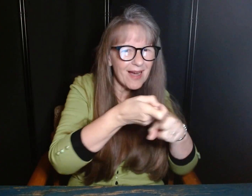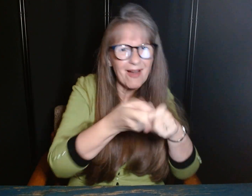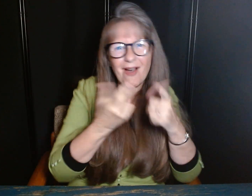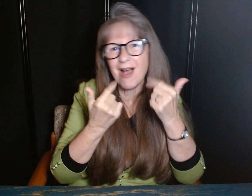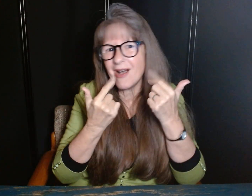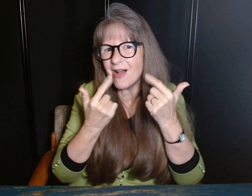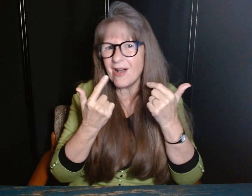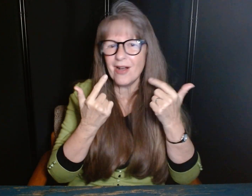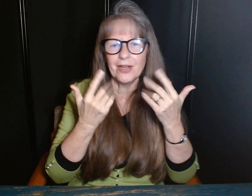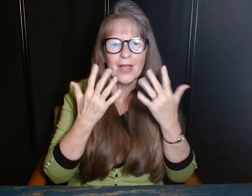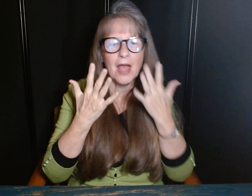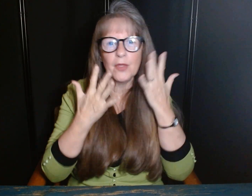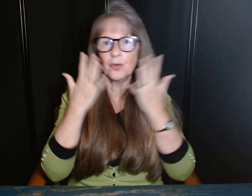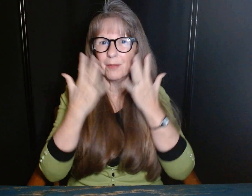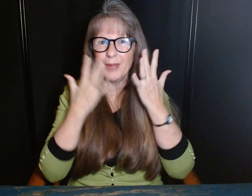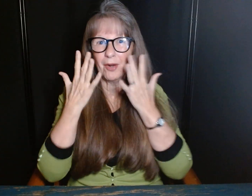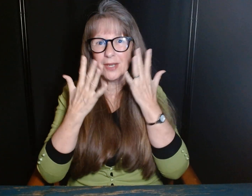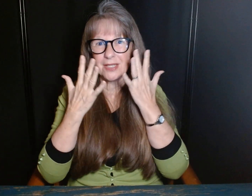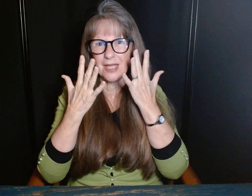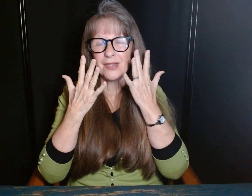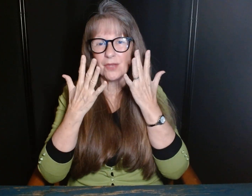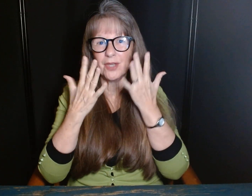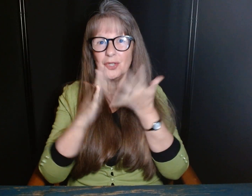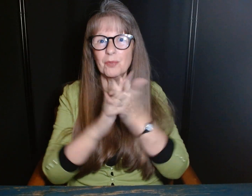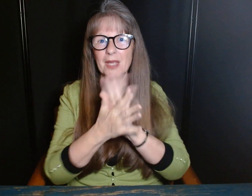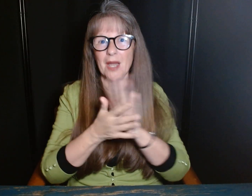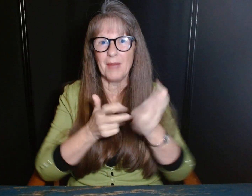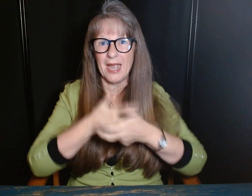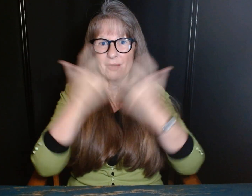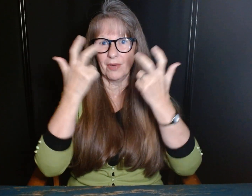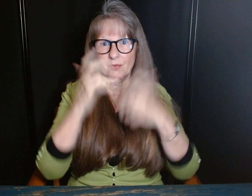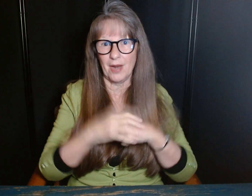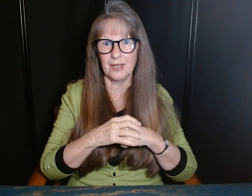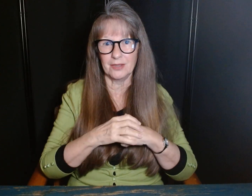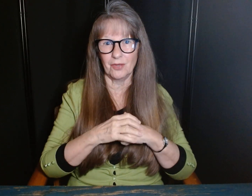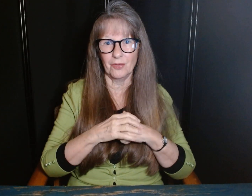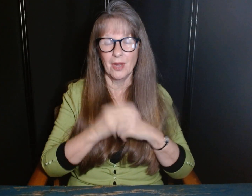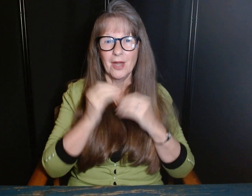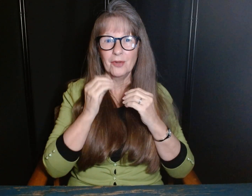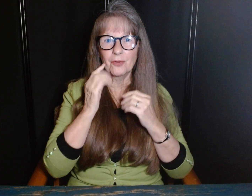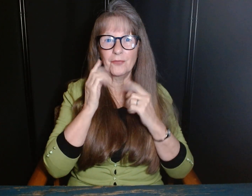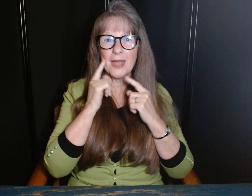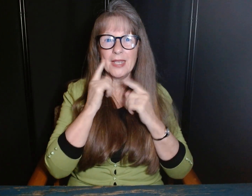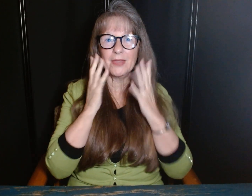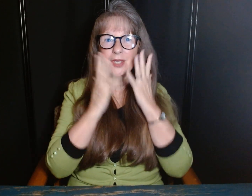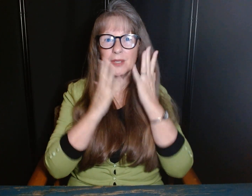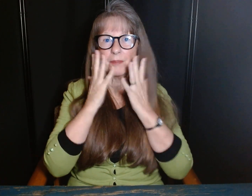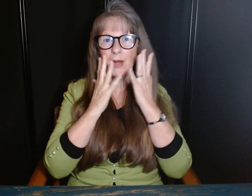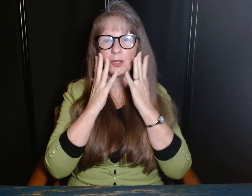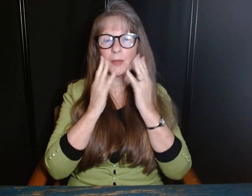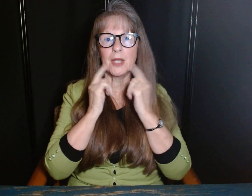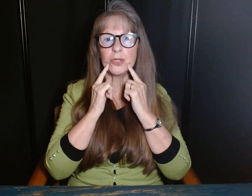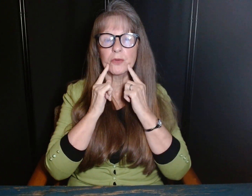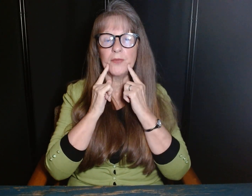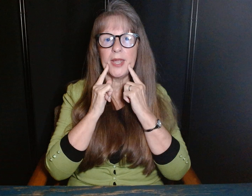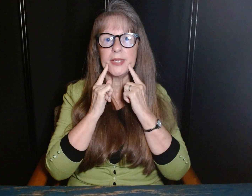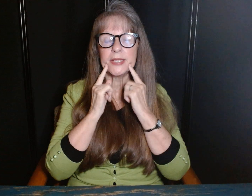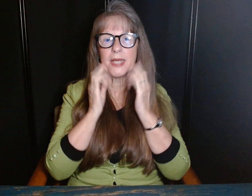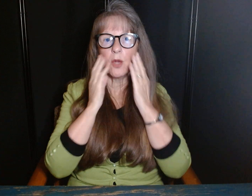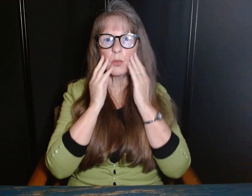ha, ha, ha, and then you're embarrassed. And so then you become angry, right? So your face, and this is embarrassed because your face will